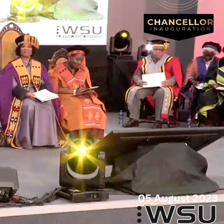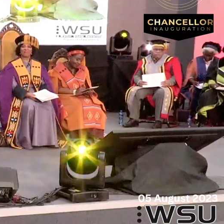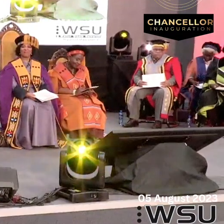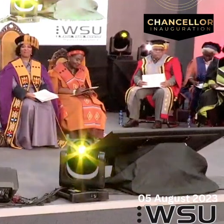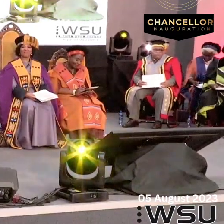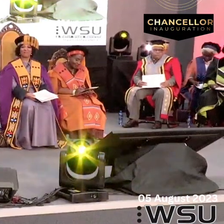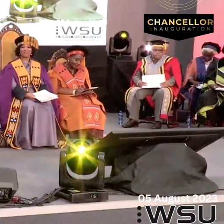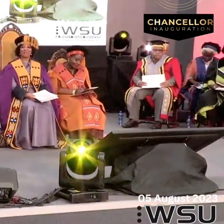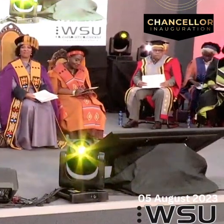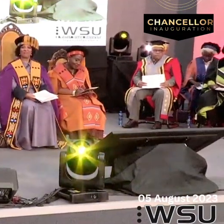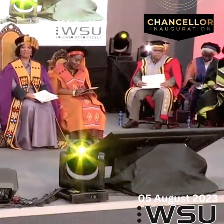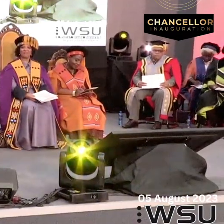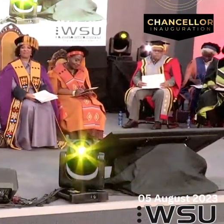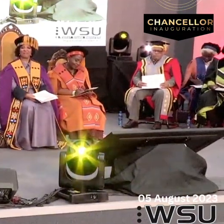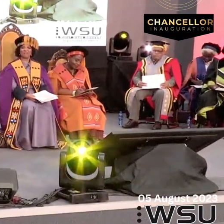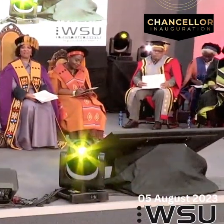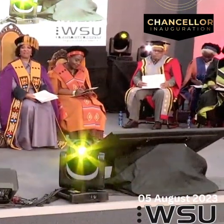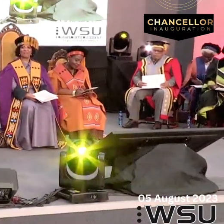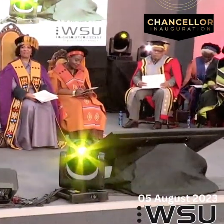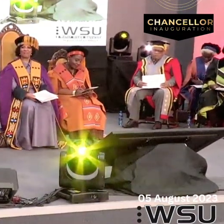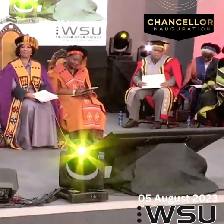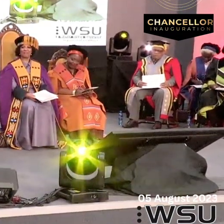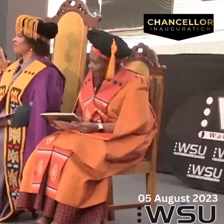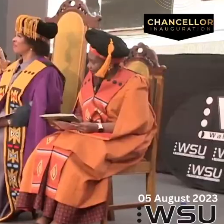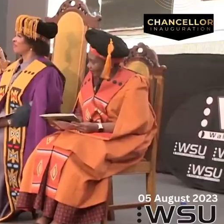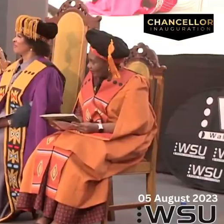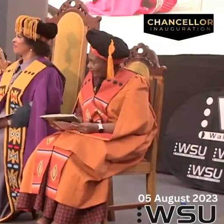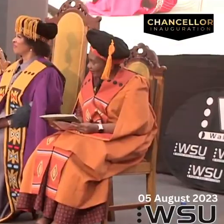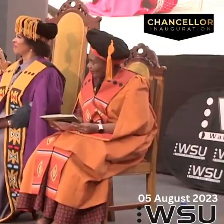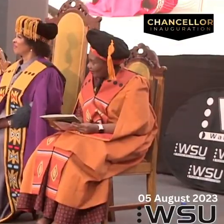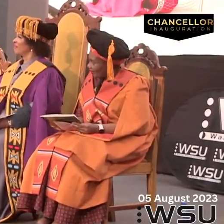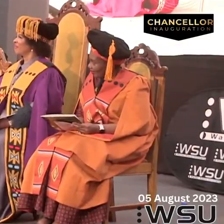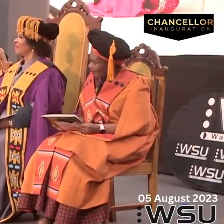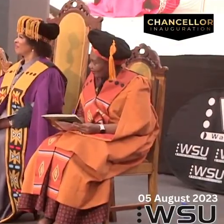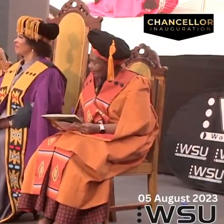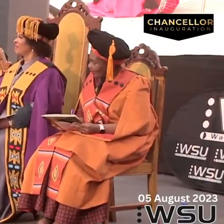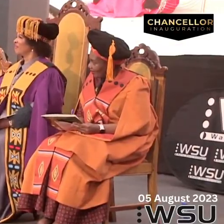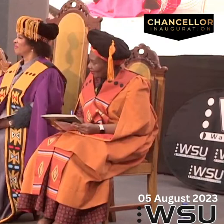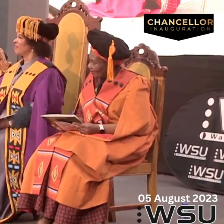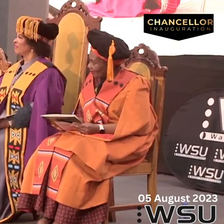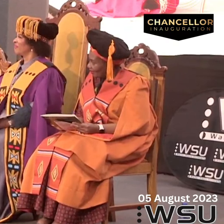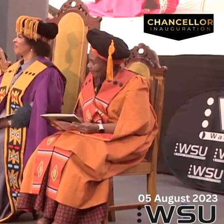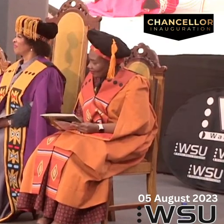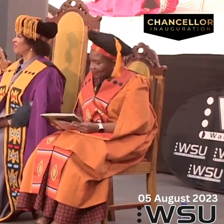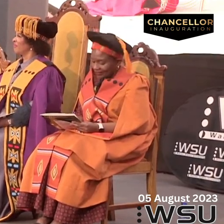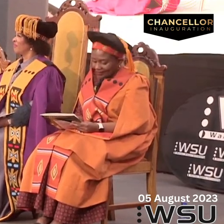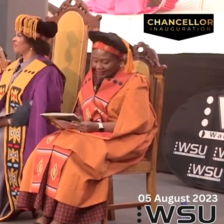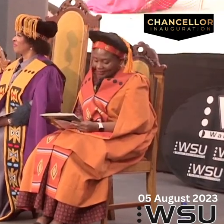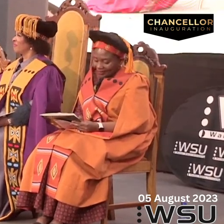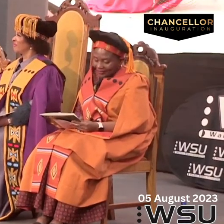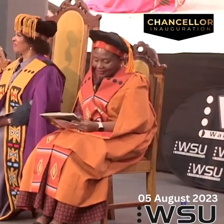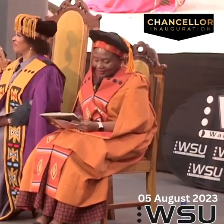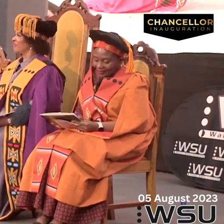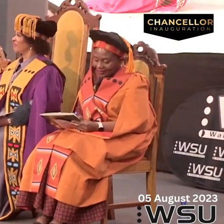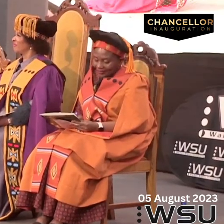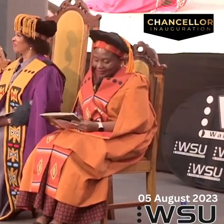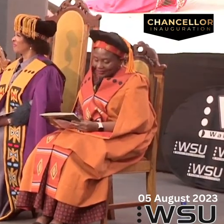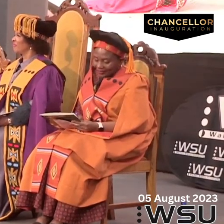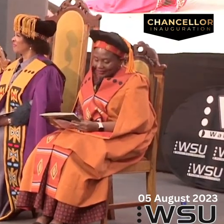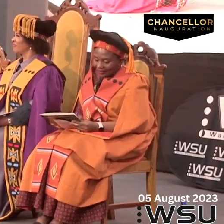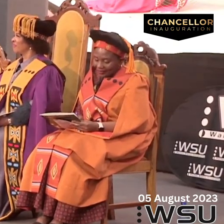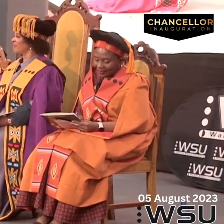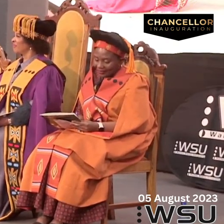sitshabelela uthongeni. Flexibility, responsibility of the community, community builder, community